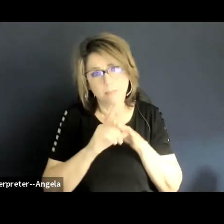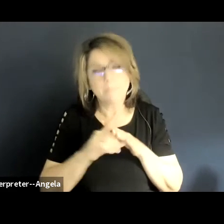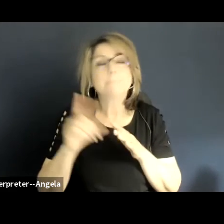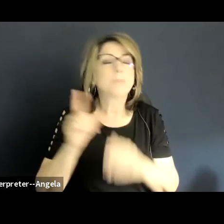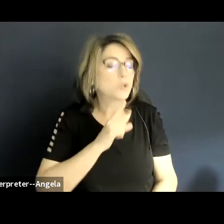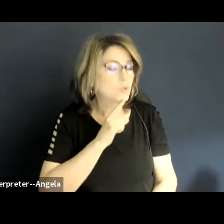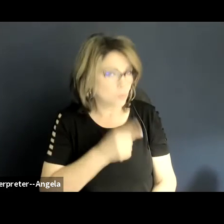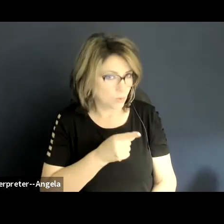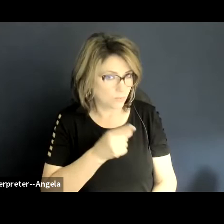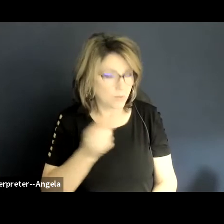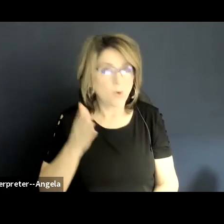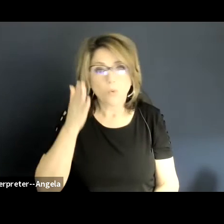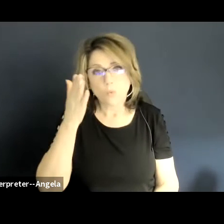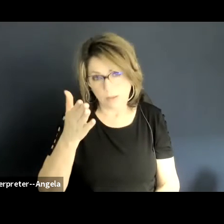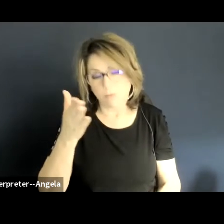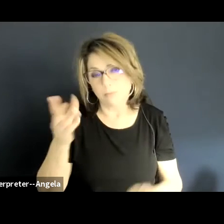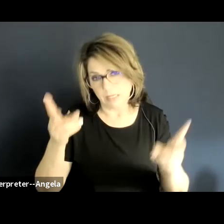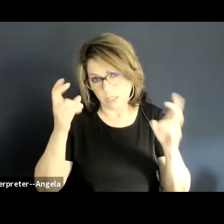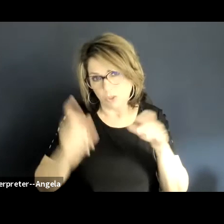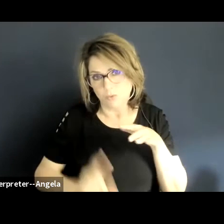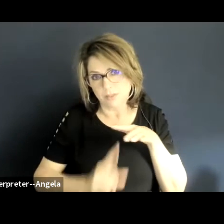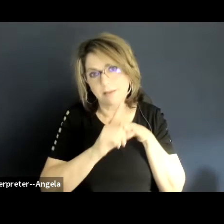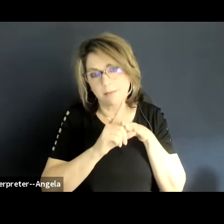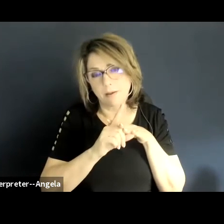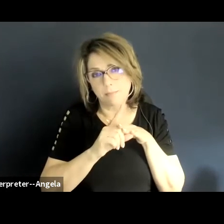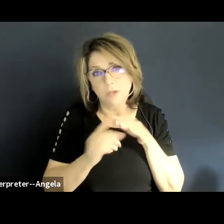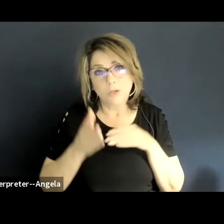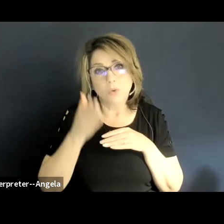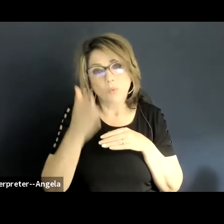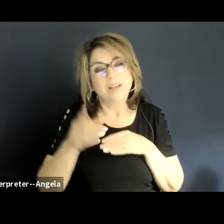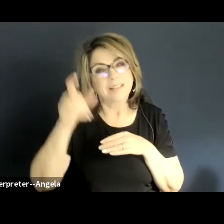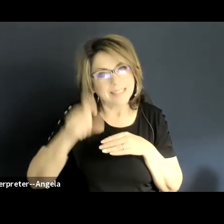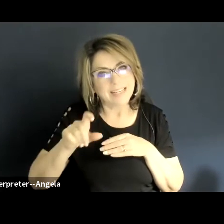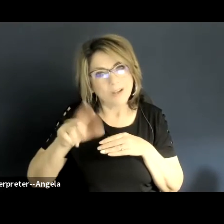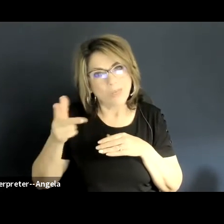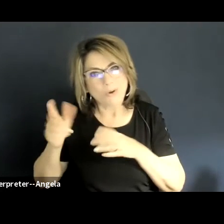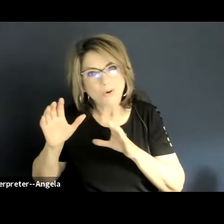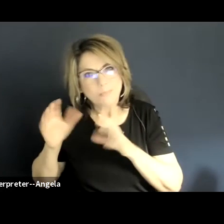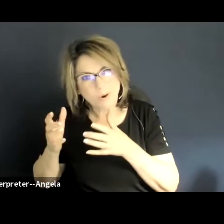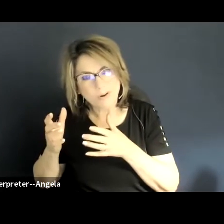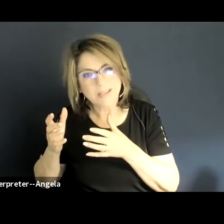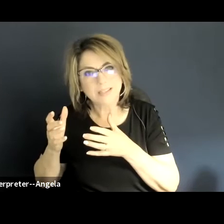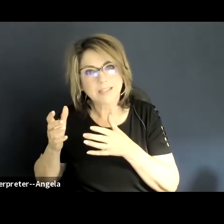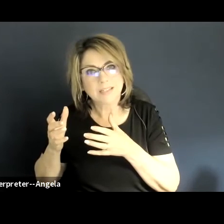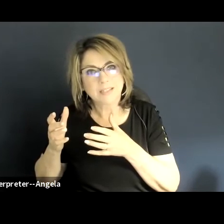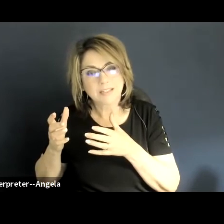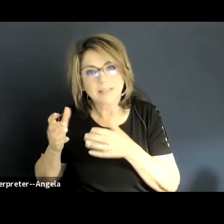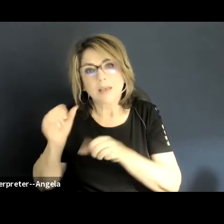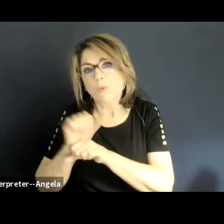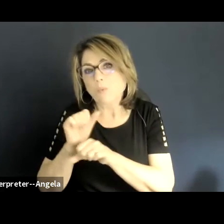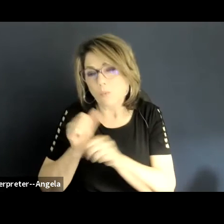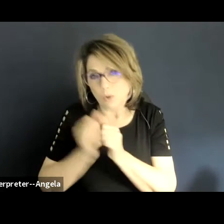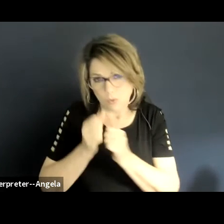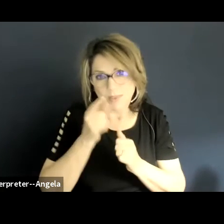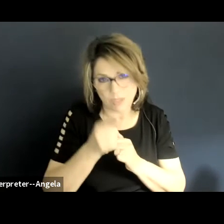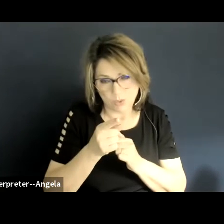There are going to be issues that come up, and you will want to have a third party entity that will be working with you. You don't